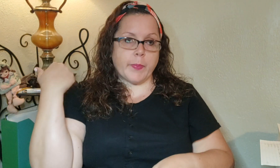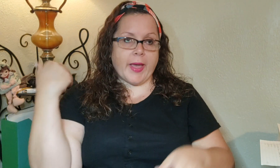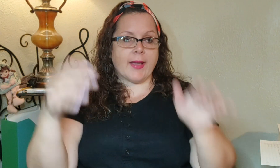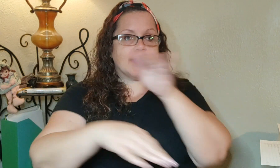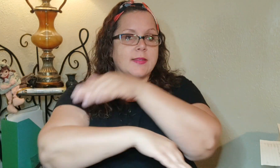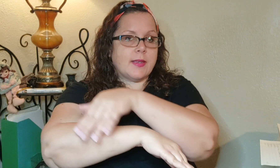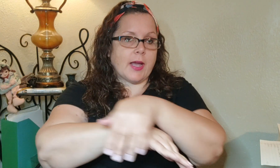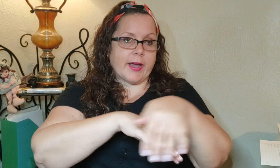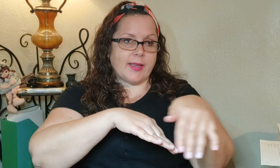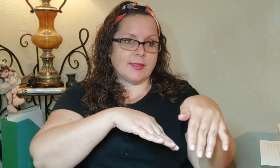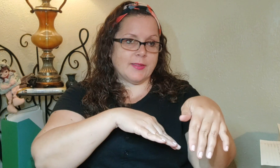past night.